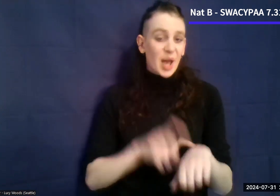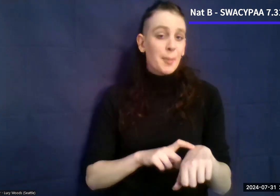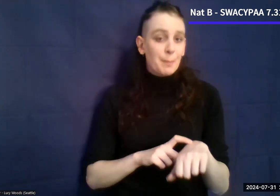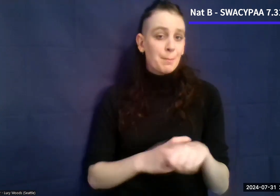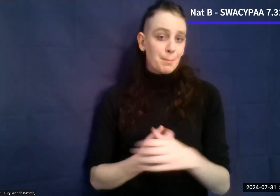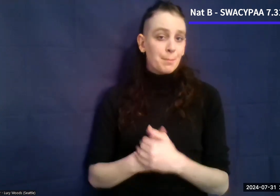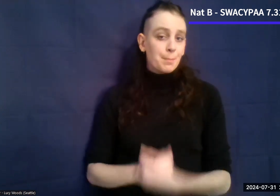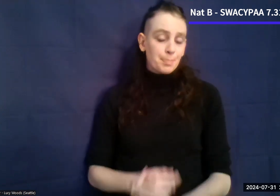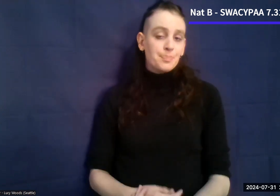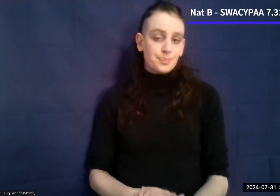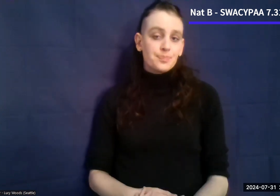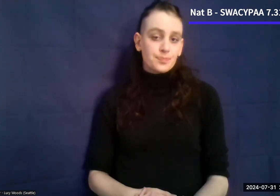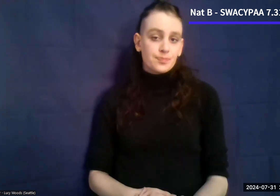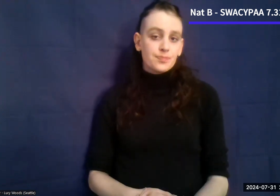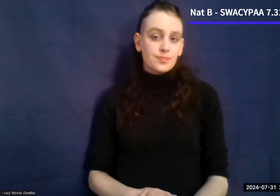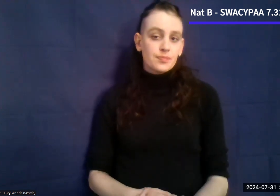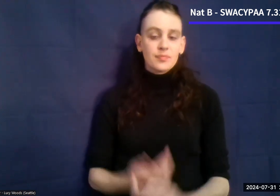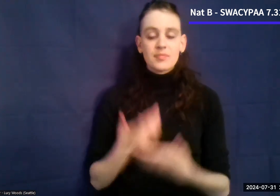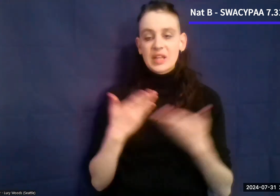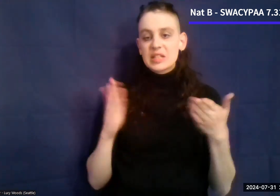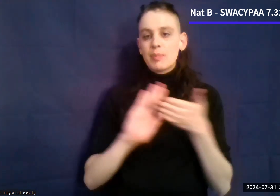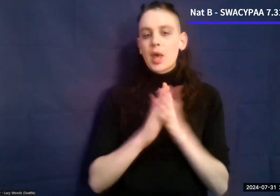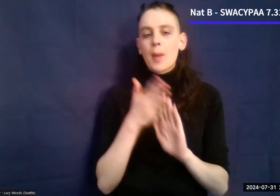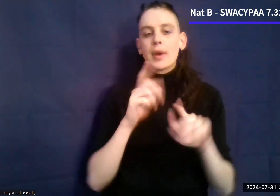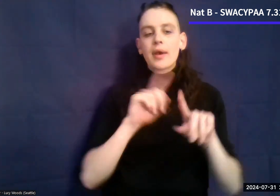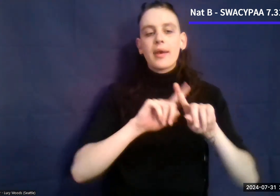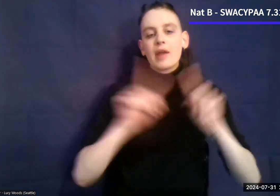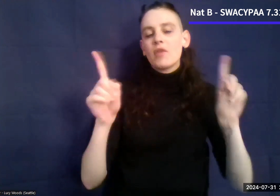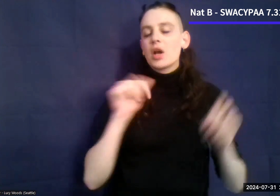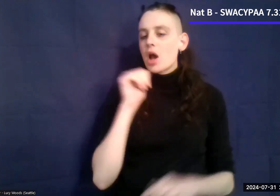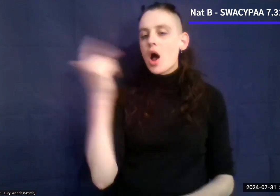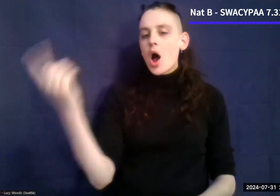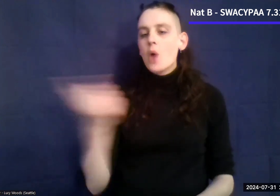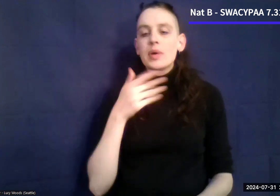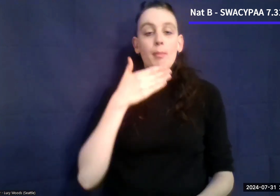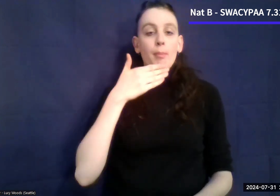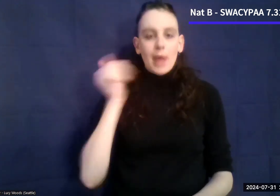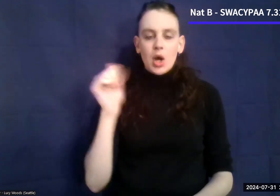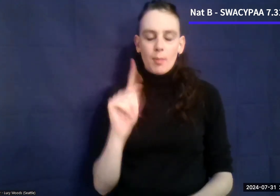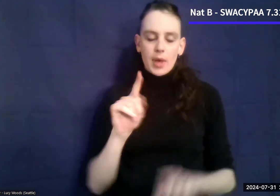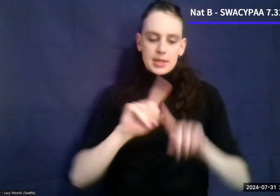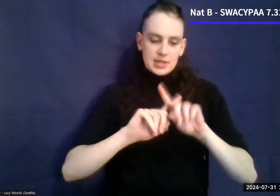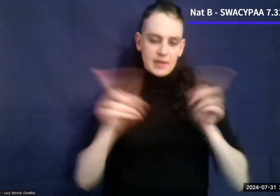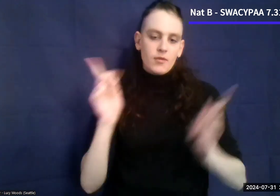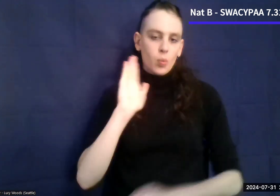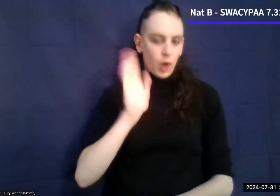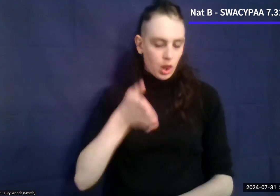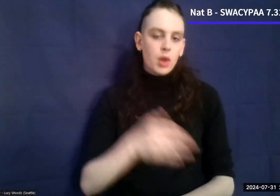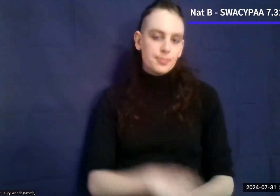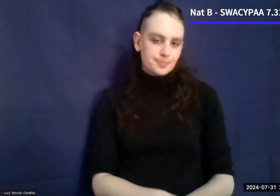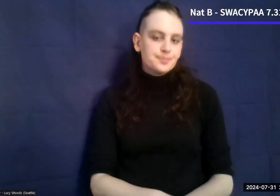and things get different. They don't always get better, but like they will get different.